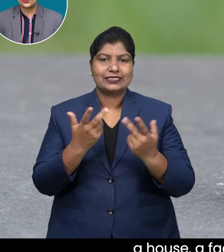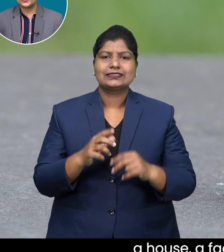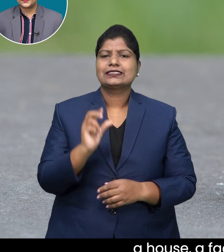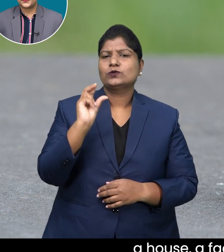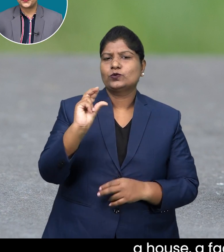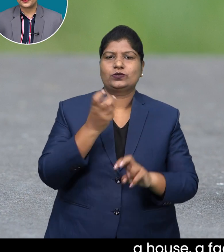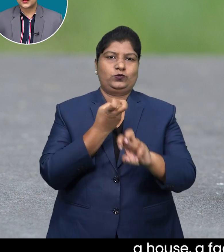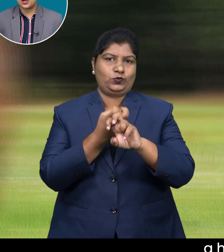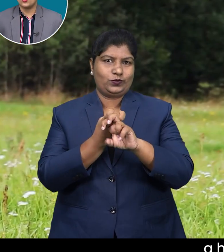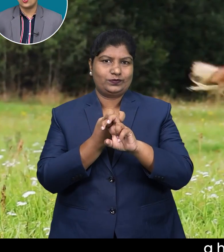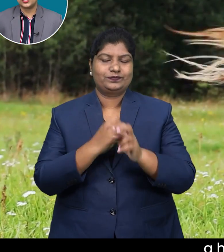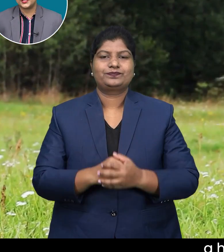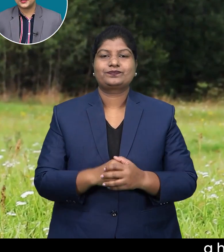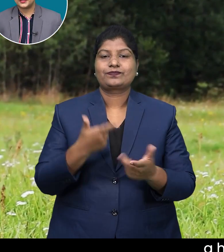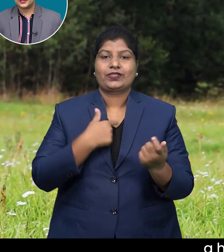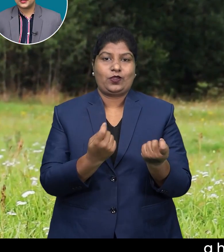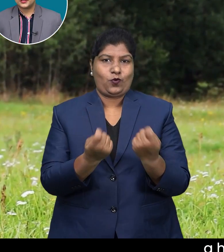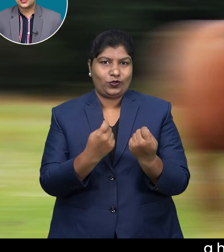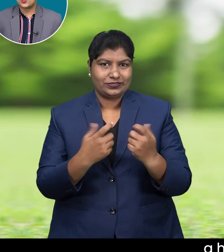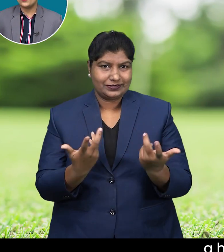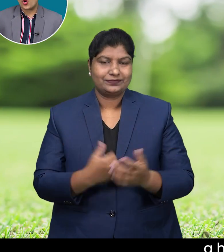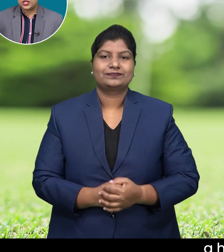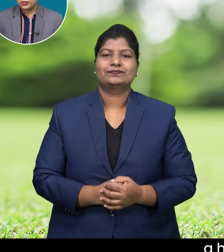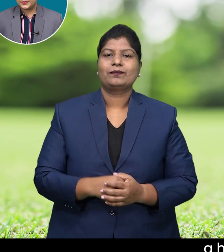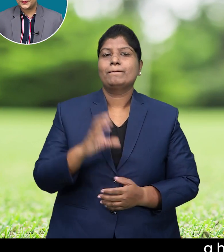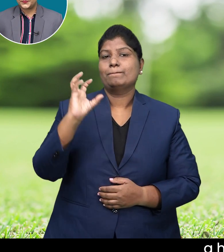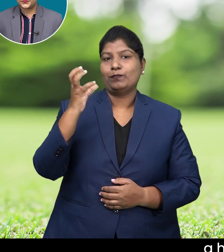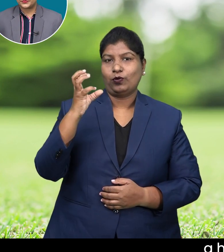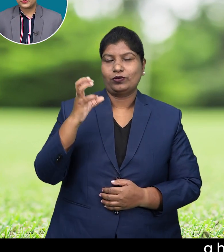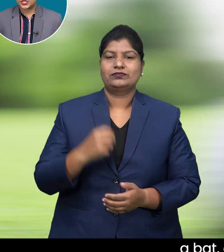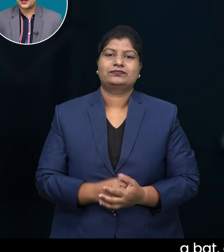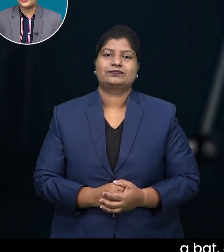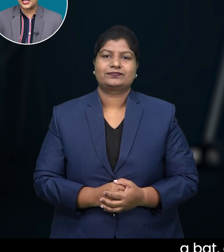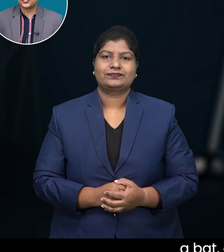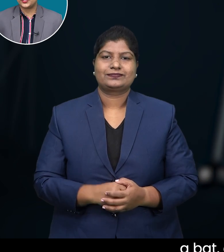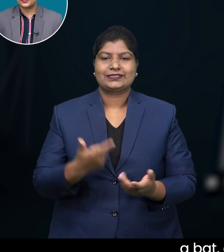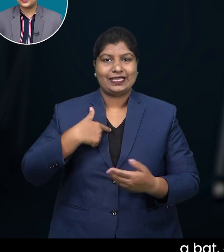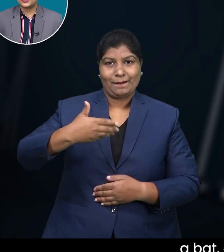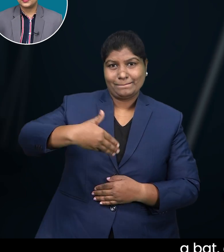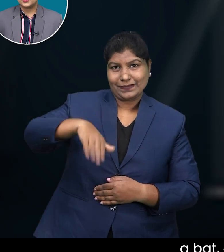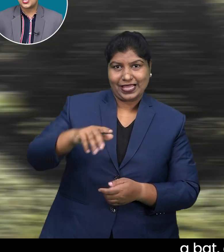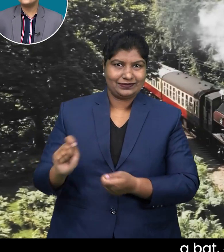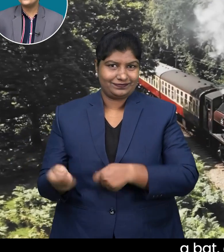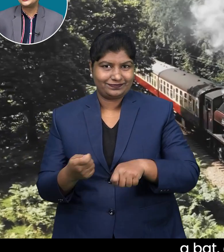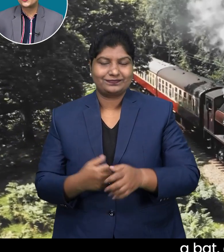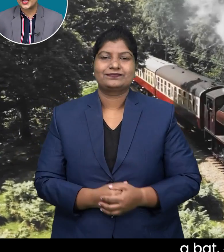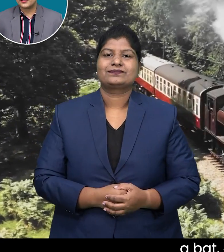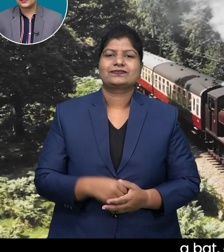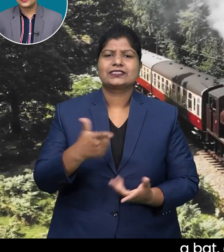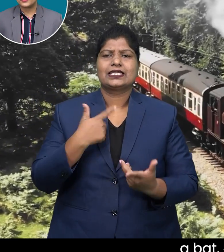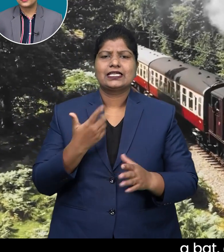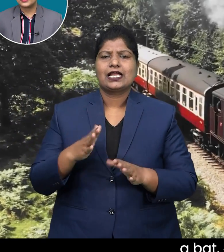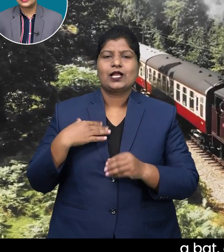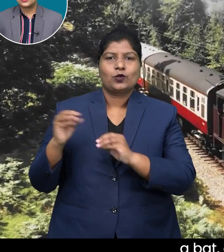of stone, a horse, a ball, a bat, a moving